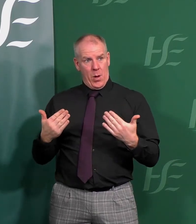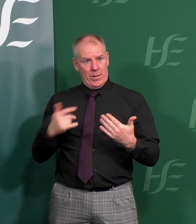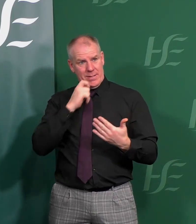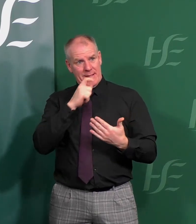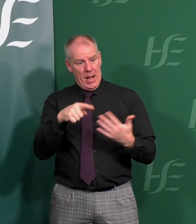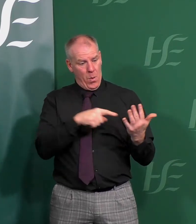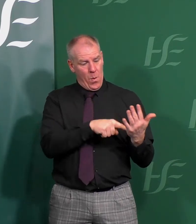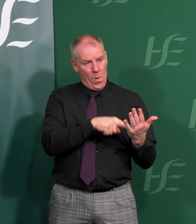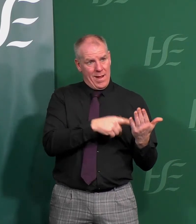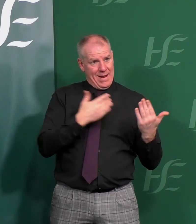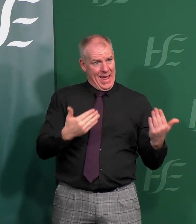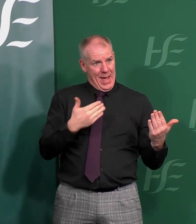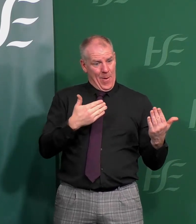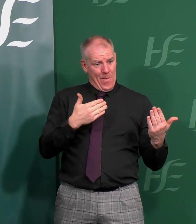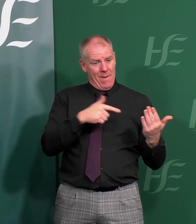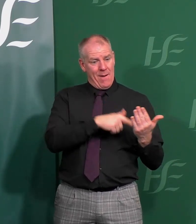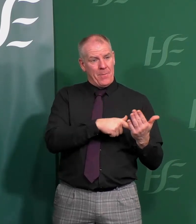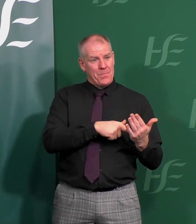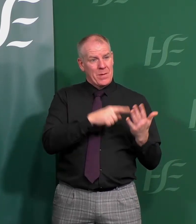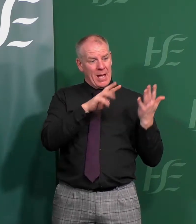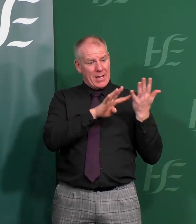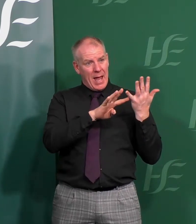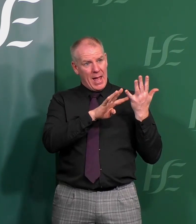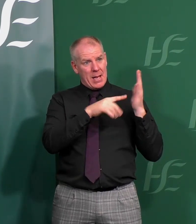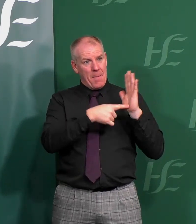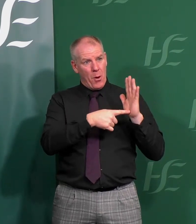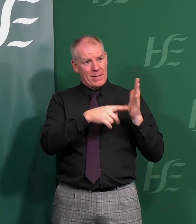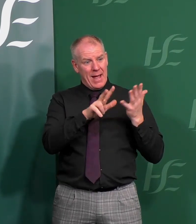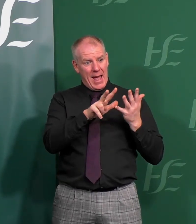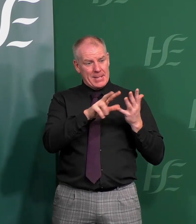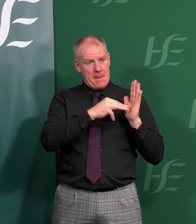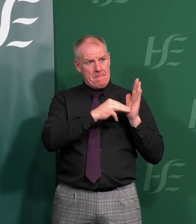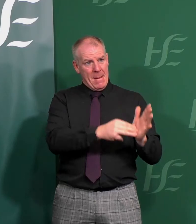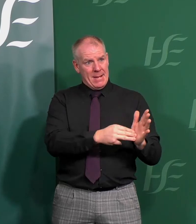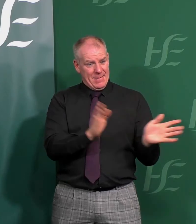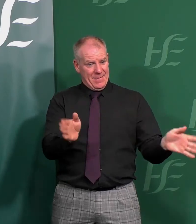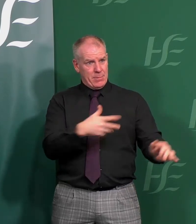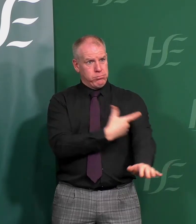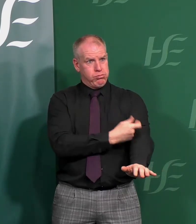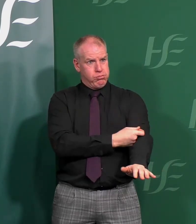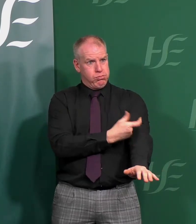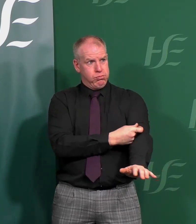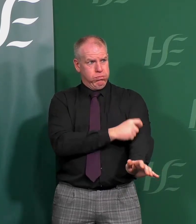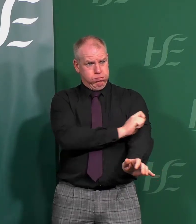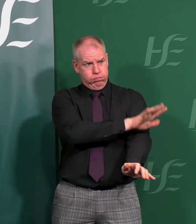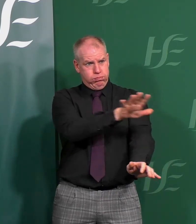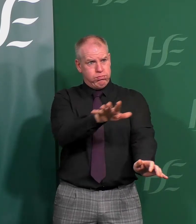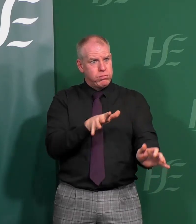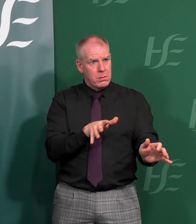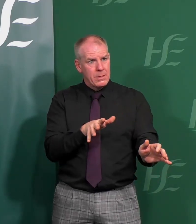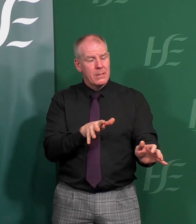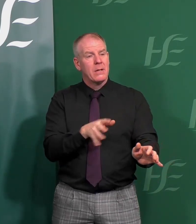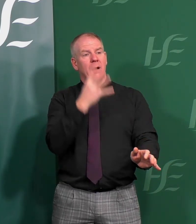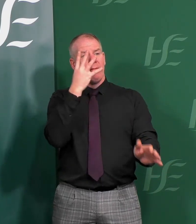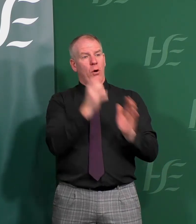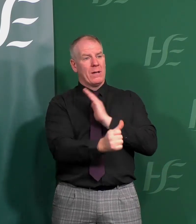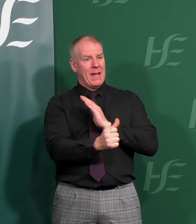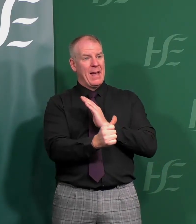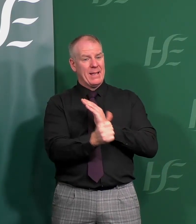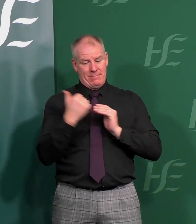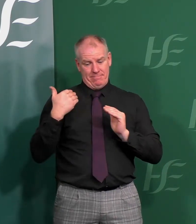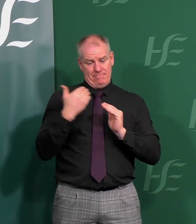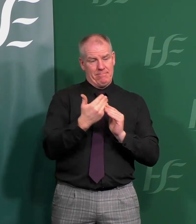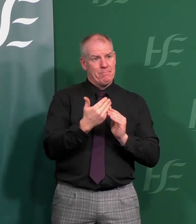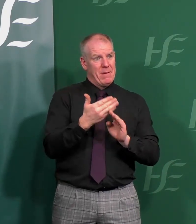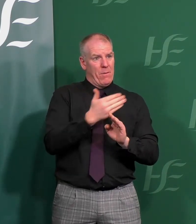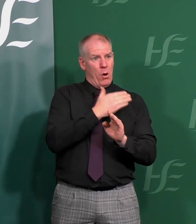today, as you'll know, we've almost 9.8 million vaccines administered. And if you take 4-day period alone prior